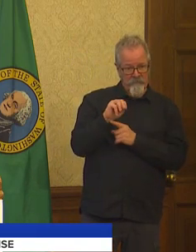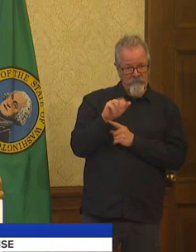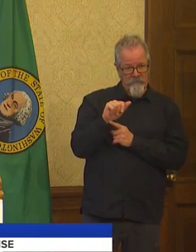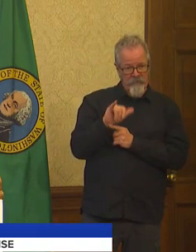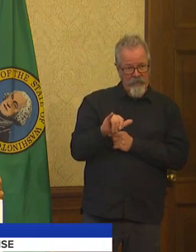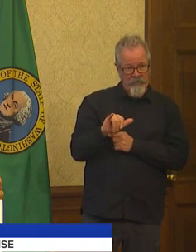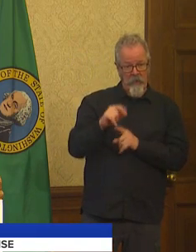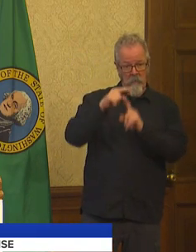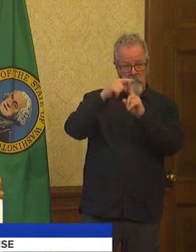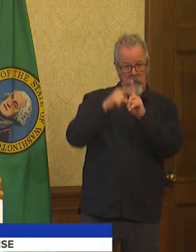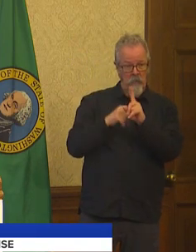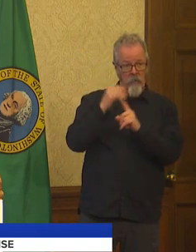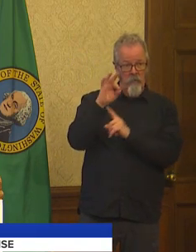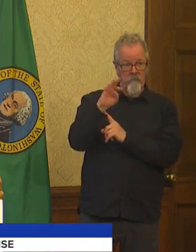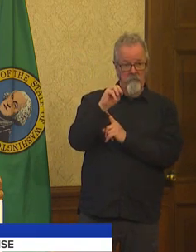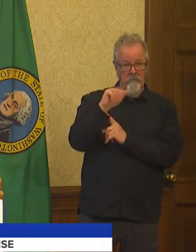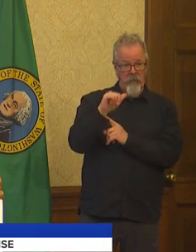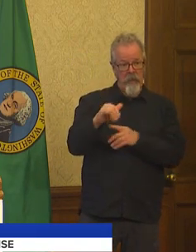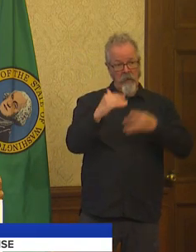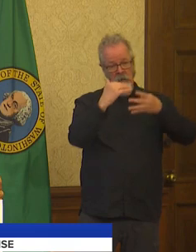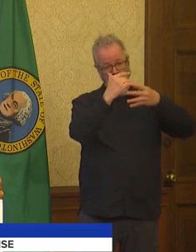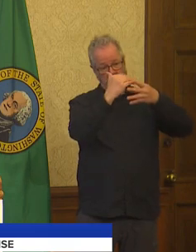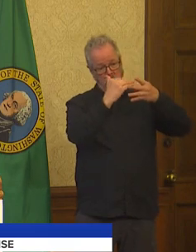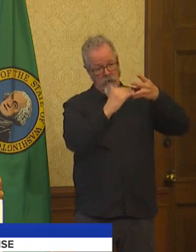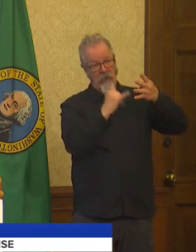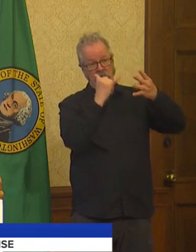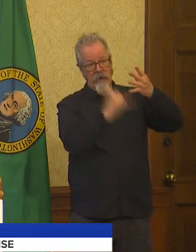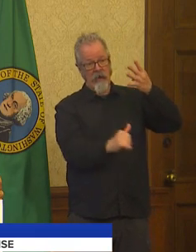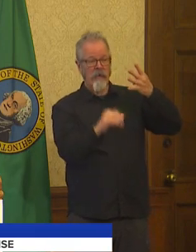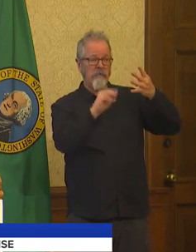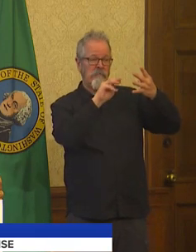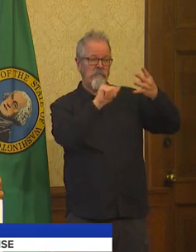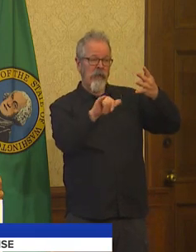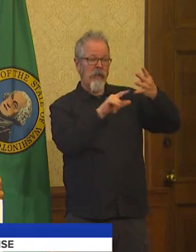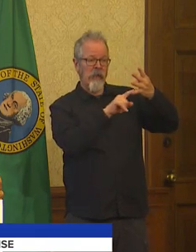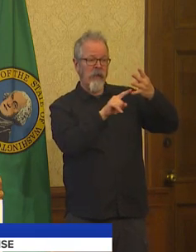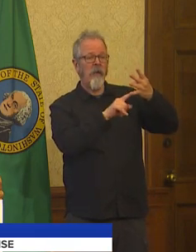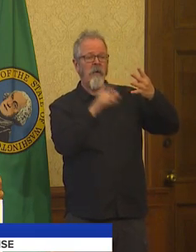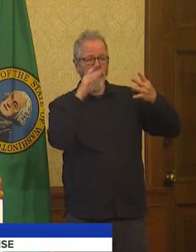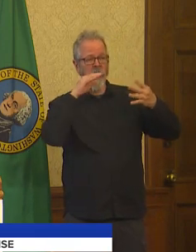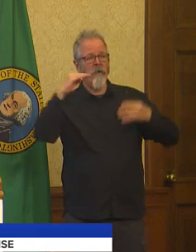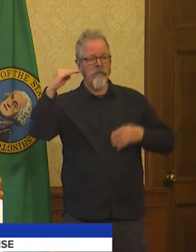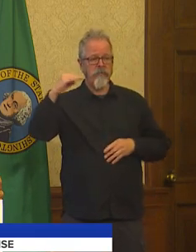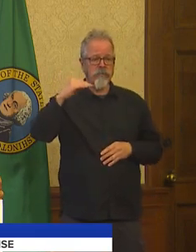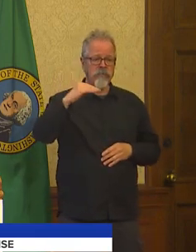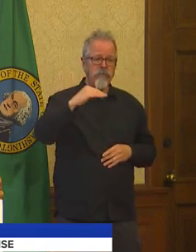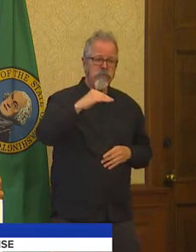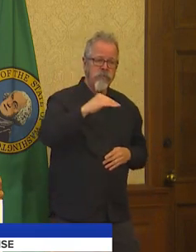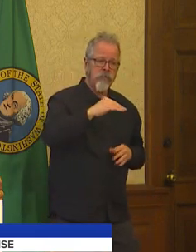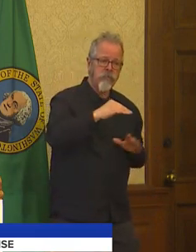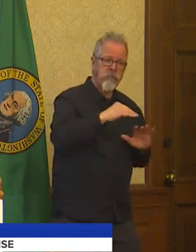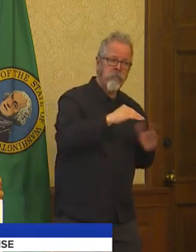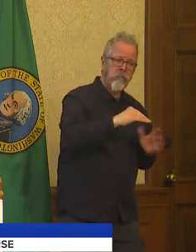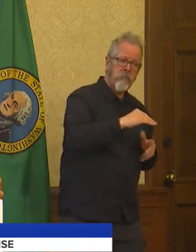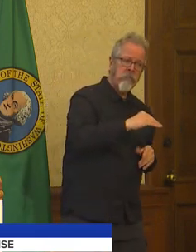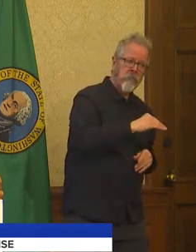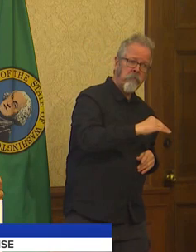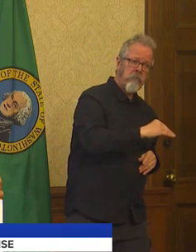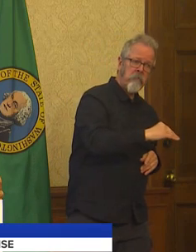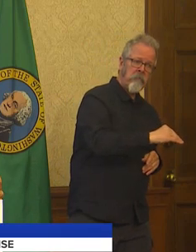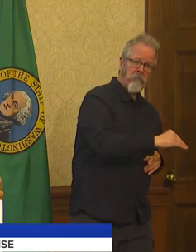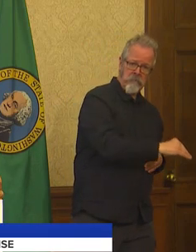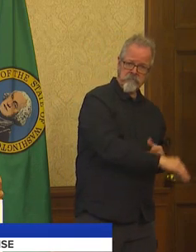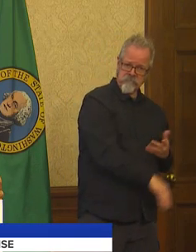are down. We also have to make sure that the number of hospitalizations get down extremely